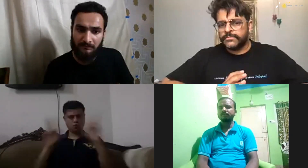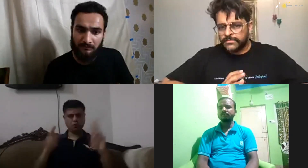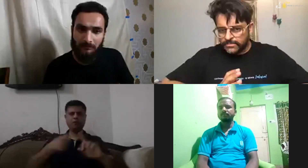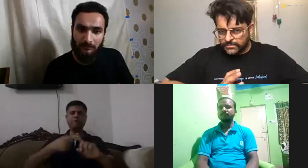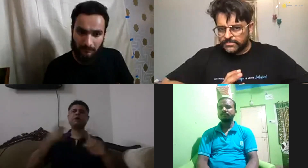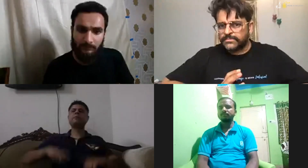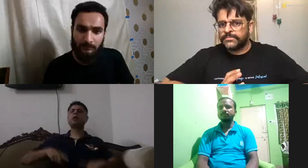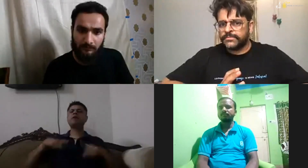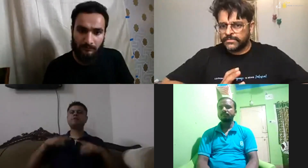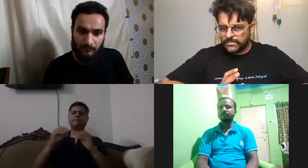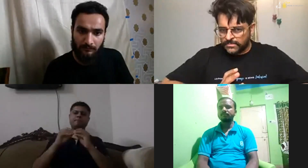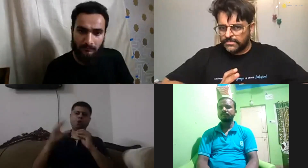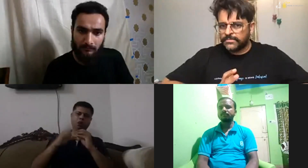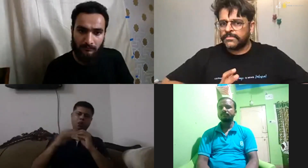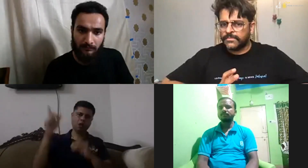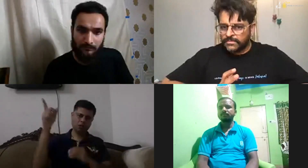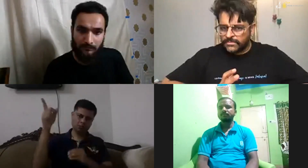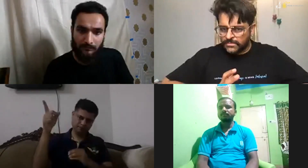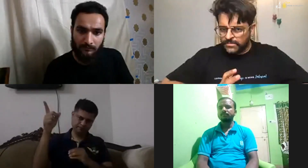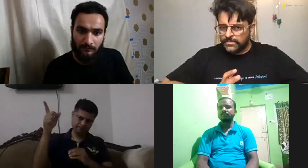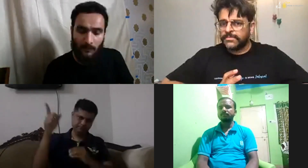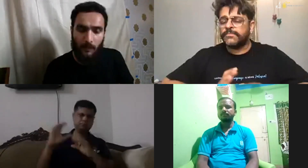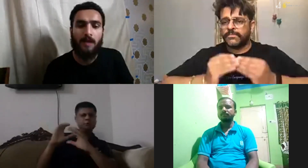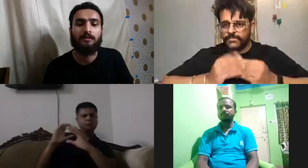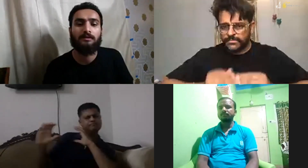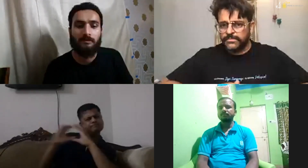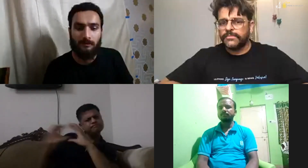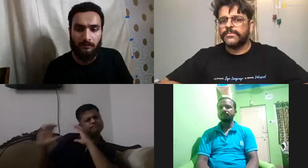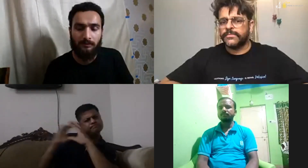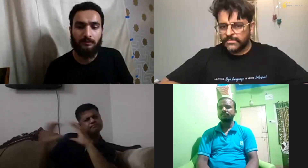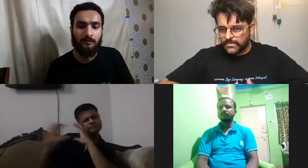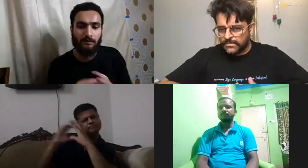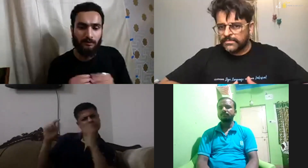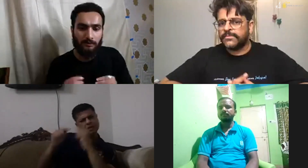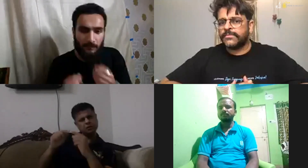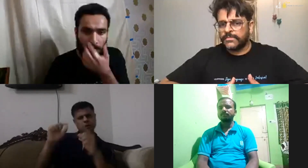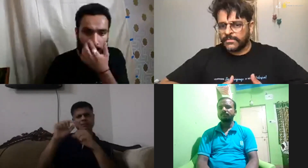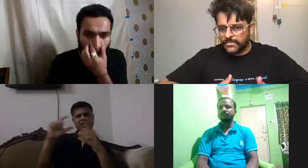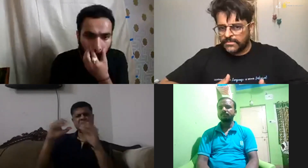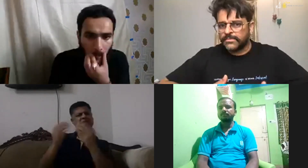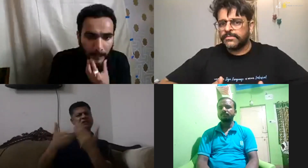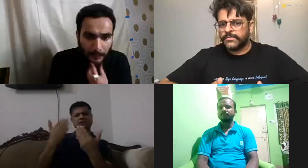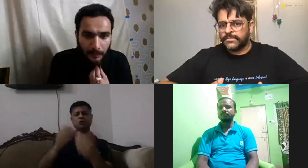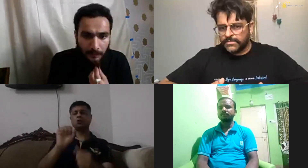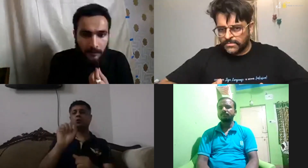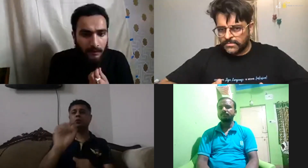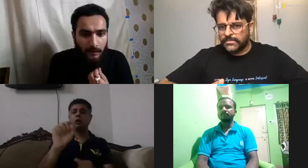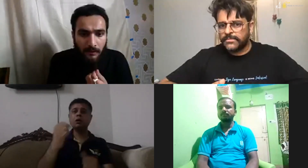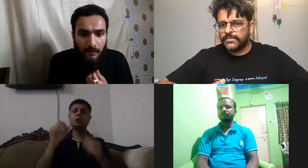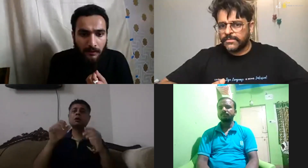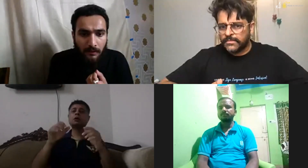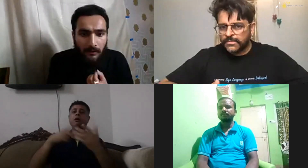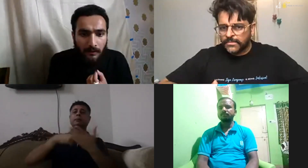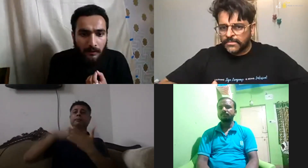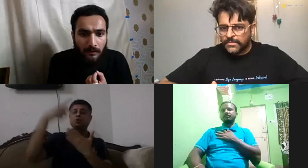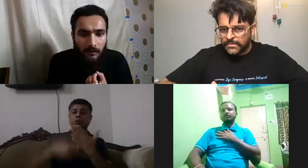and we had some discussions, and we decided that he's from Bangalore and there is some technology and everything there, so we communicated and